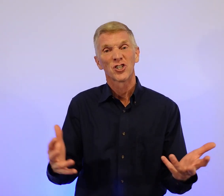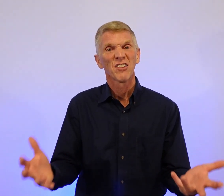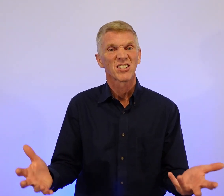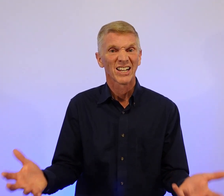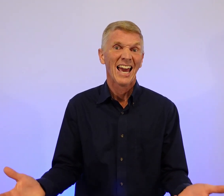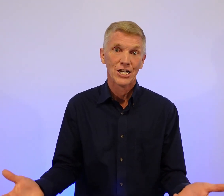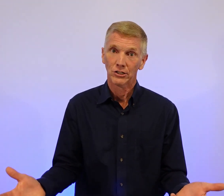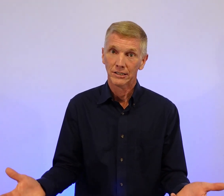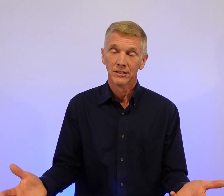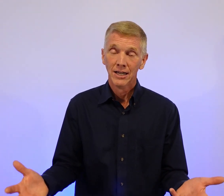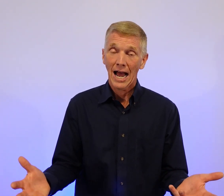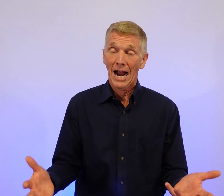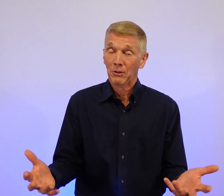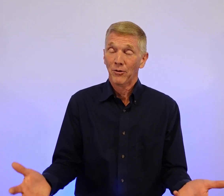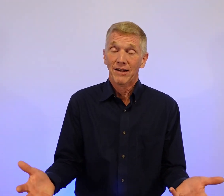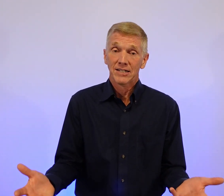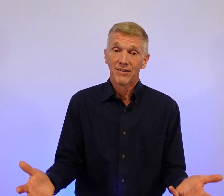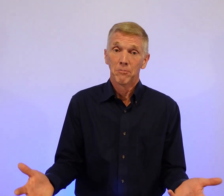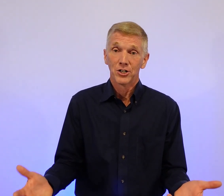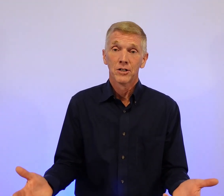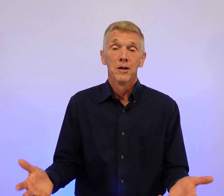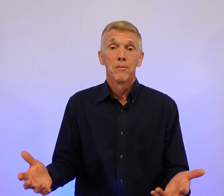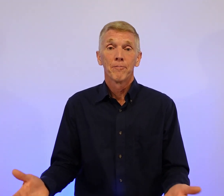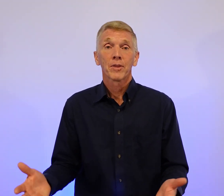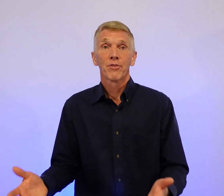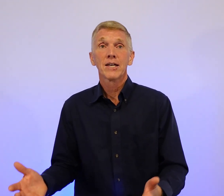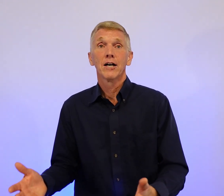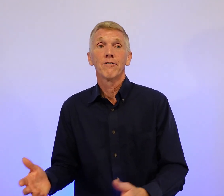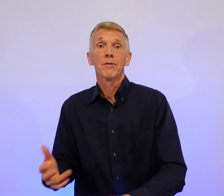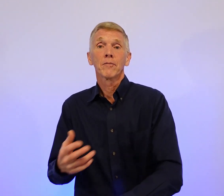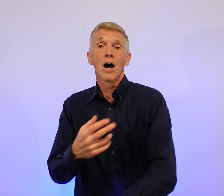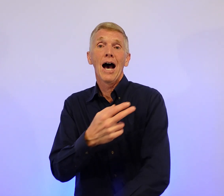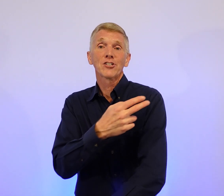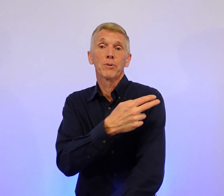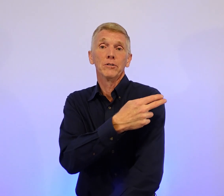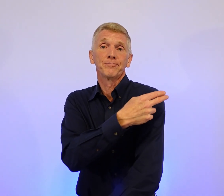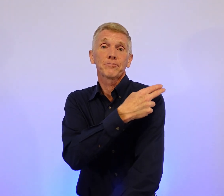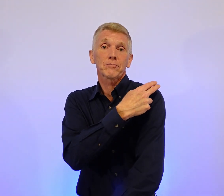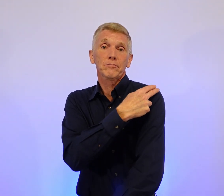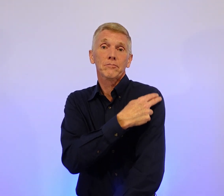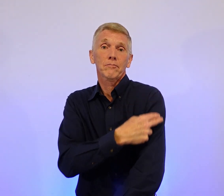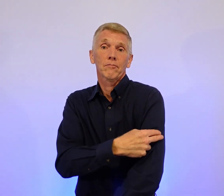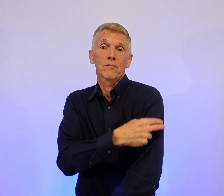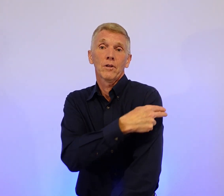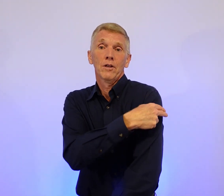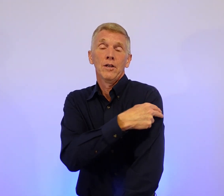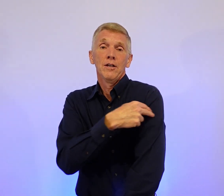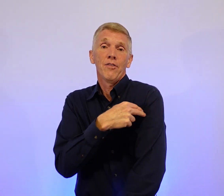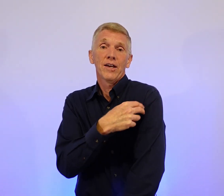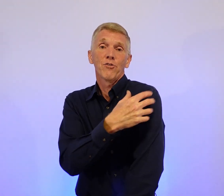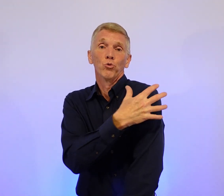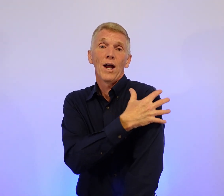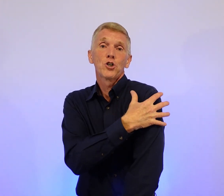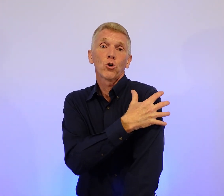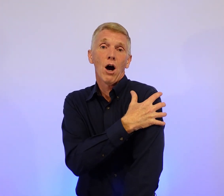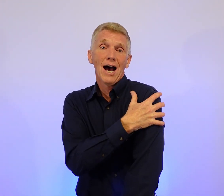this occasionally. I really don't think I've seen it that much. Think of hospital. Think of the Red